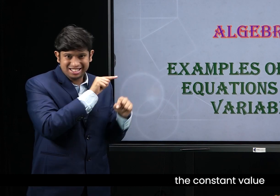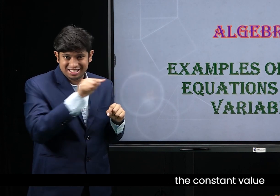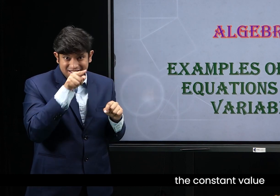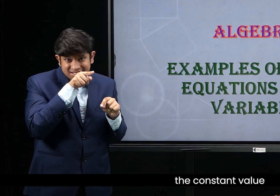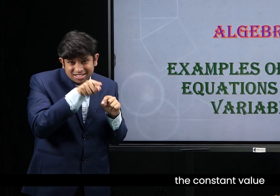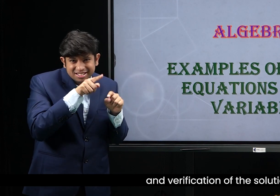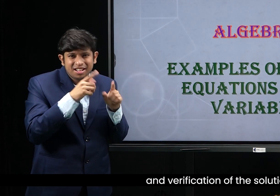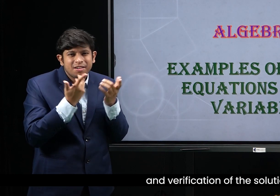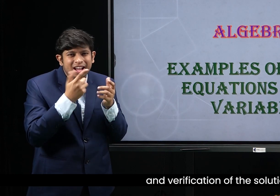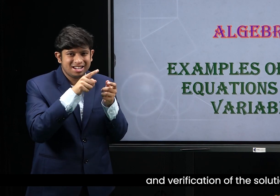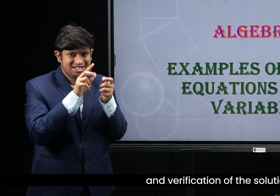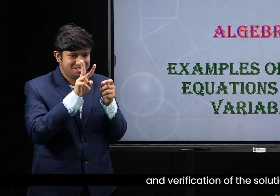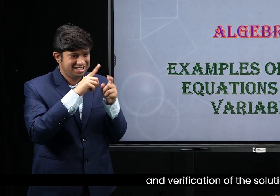value and verification of the solution.